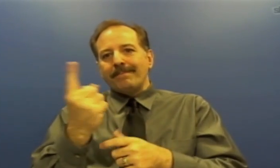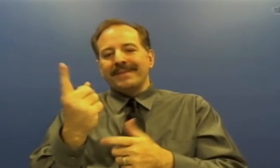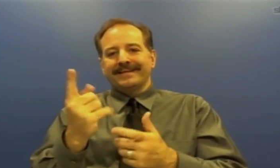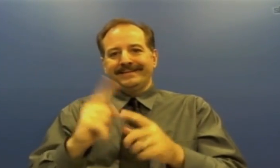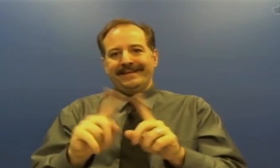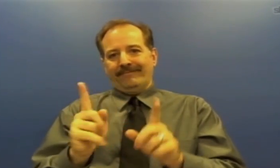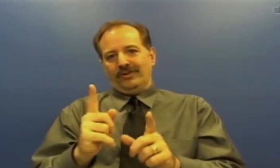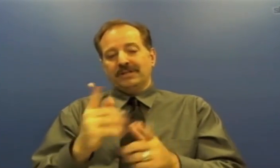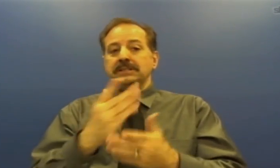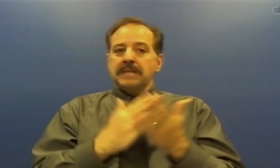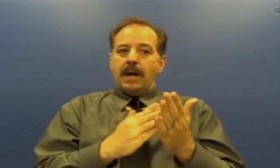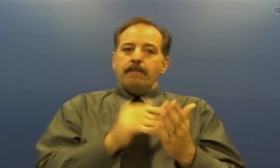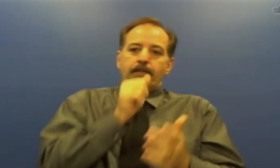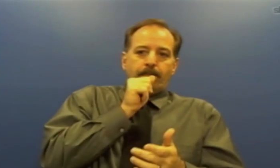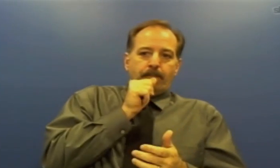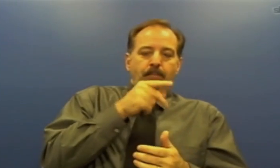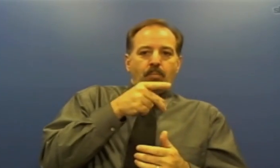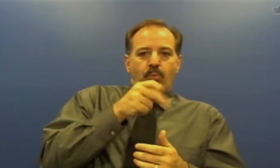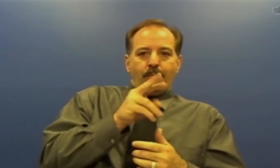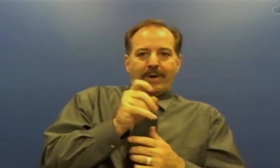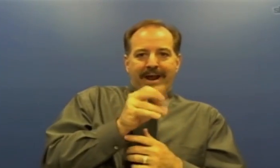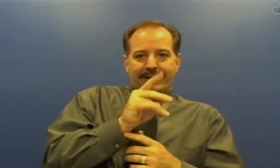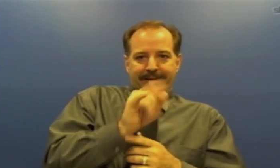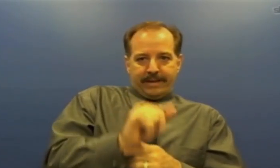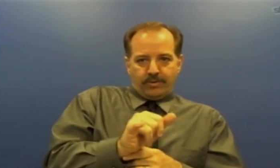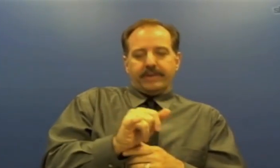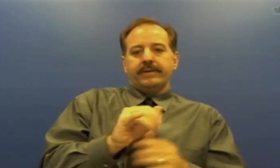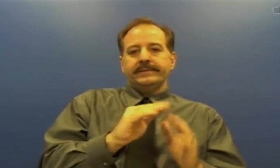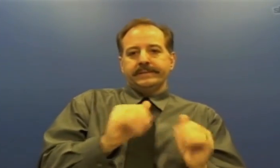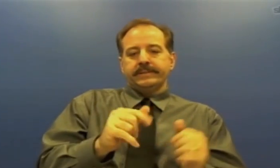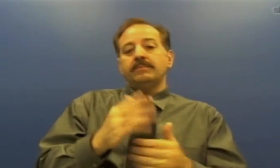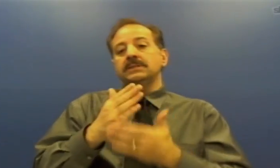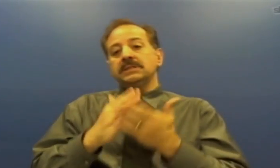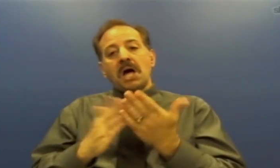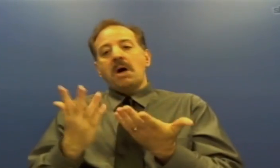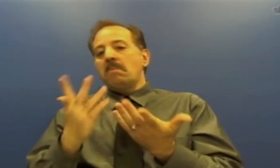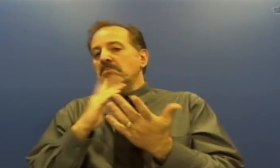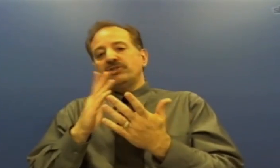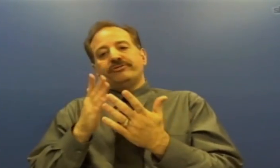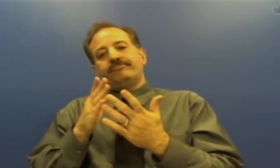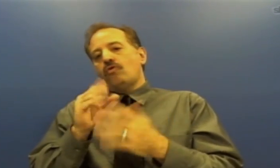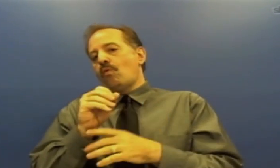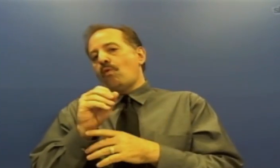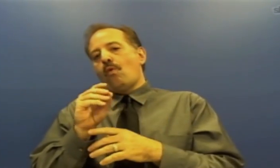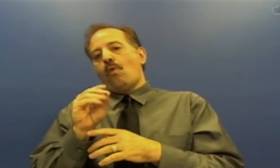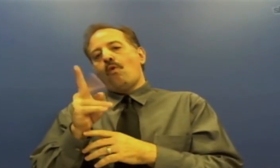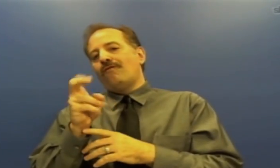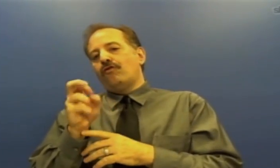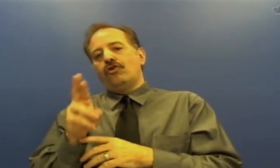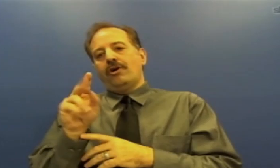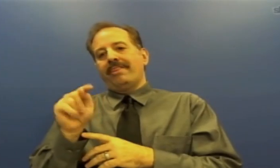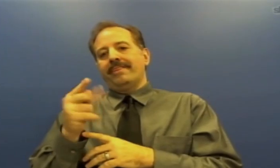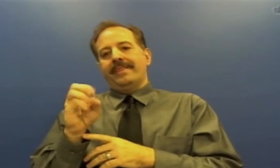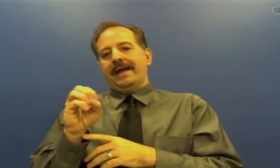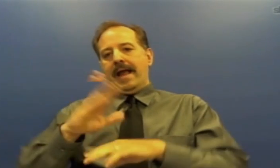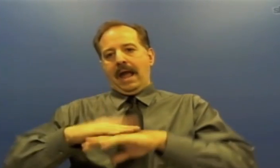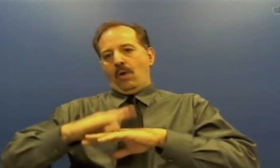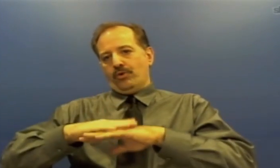of them, as you can imagine, uses something just a little bit different from the other. Some are proprietary and others are just basic, off-the-shelf kind of